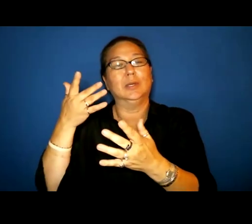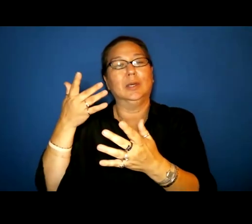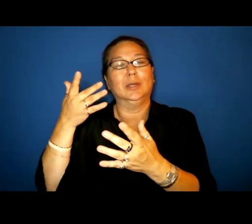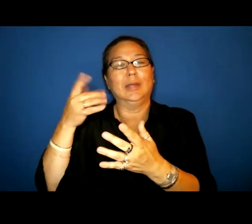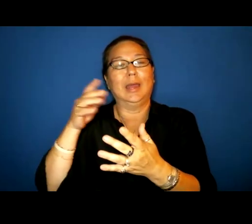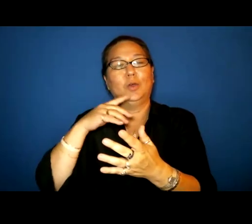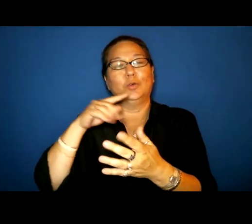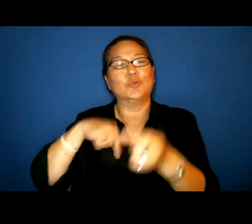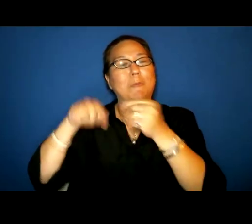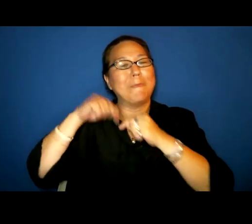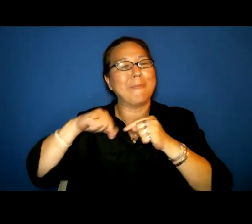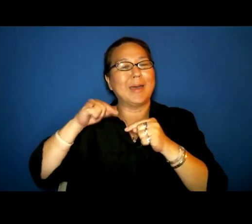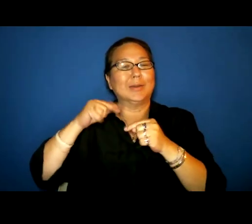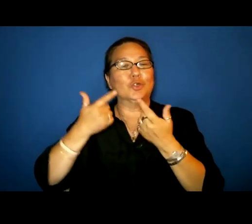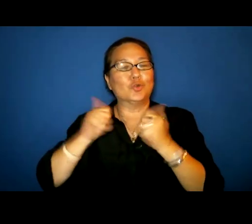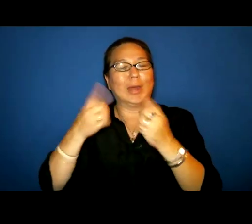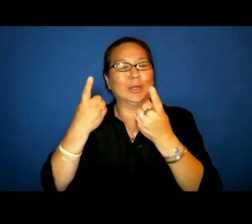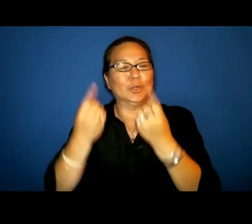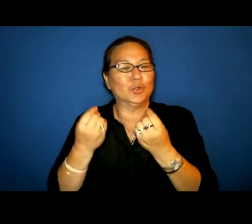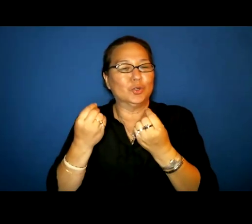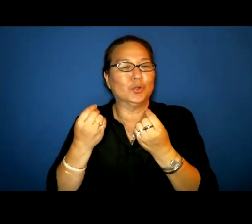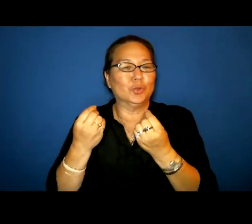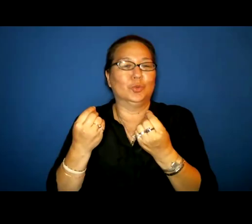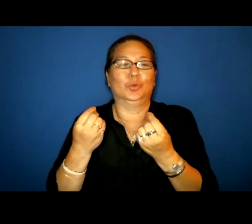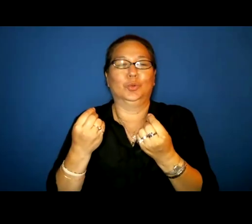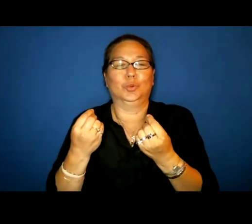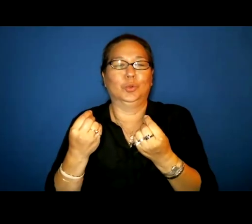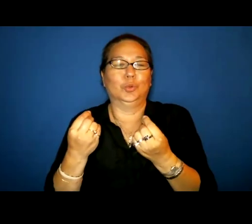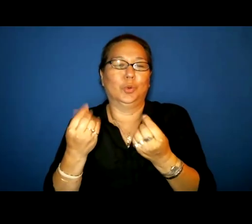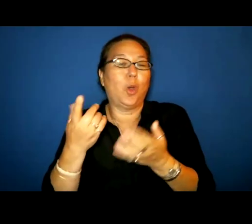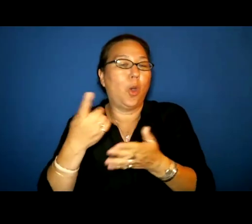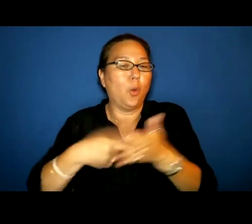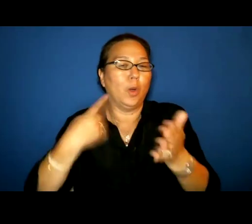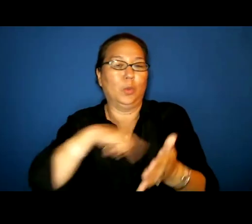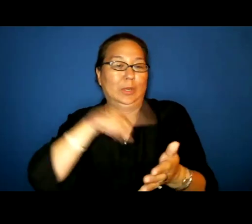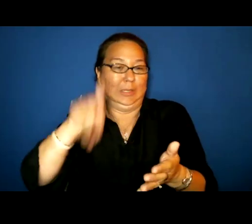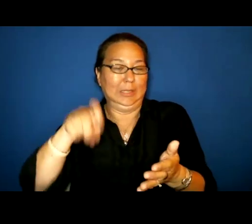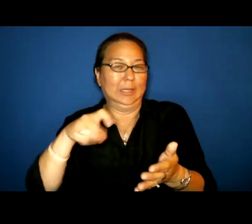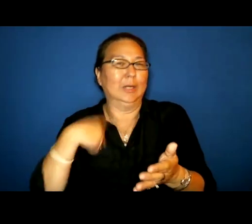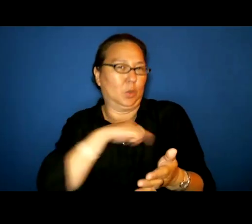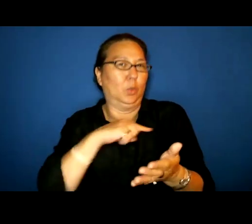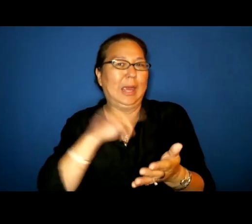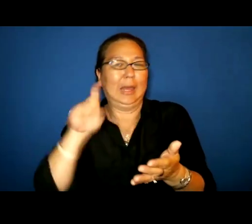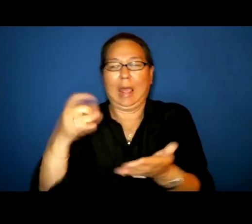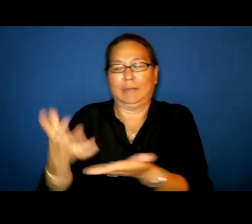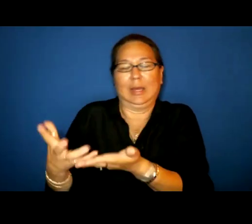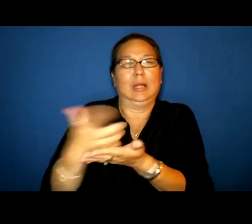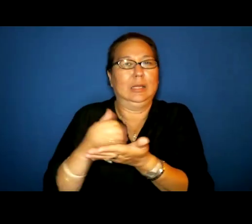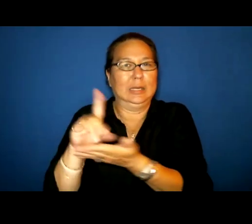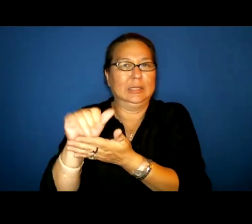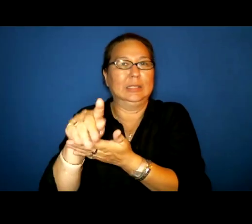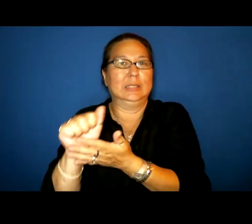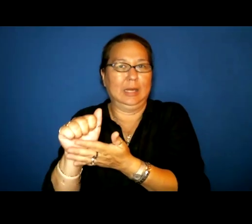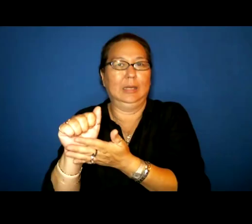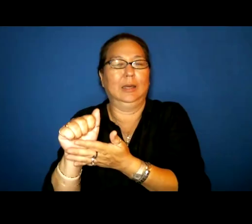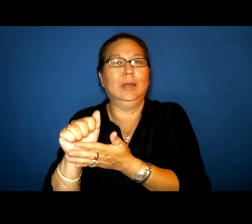to let the community know around this. So it's important that we're collecting that data so that we know what tends to be the reaction of